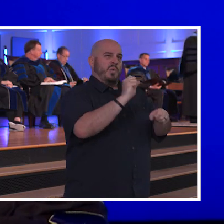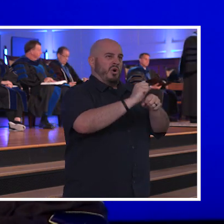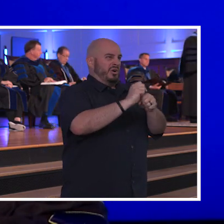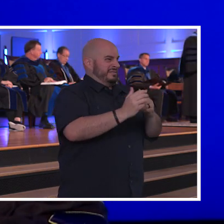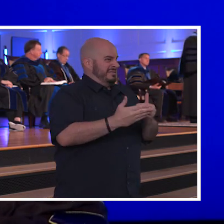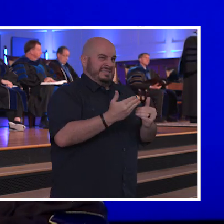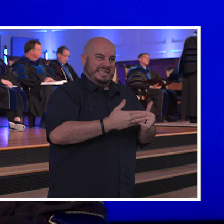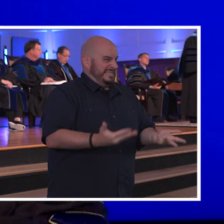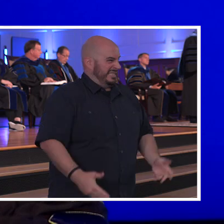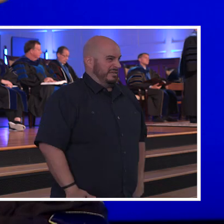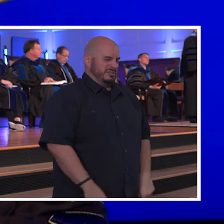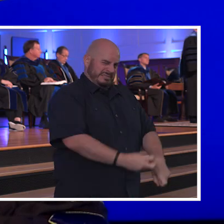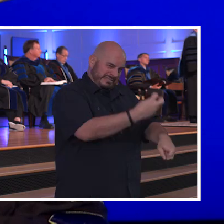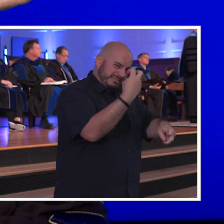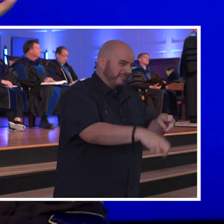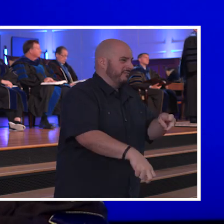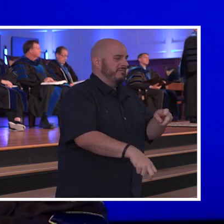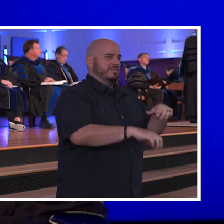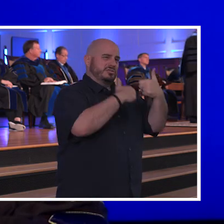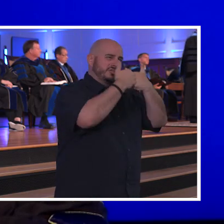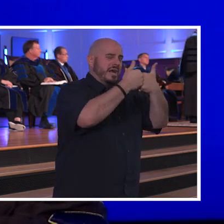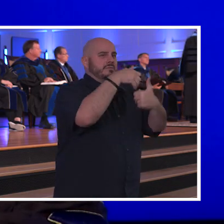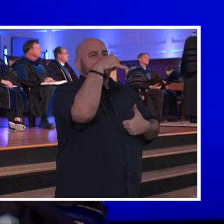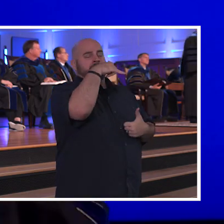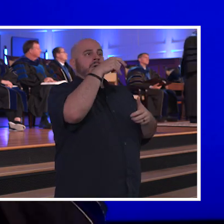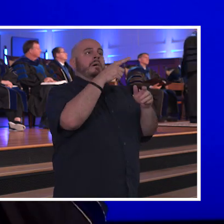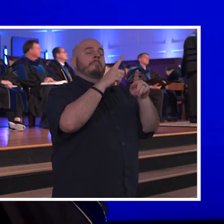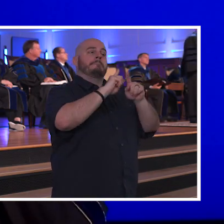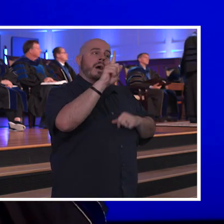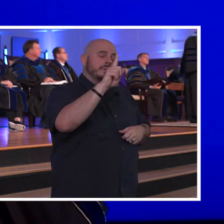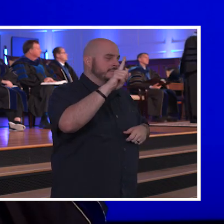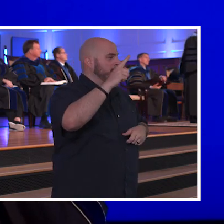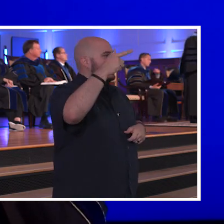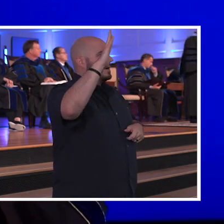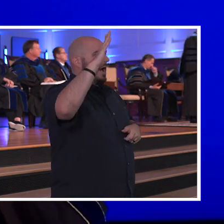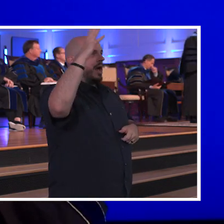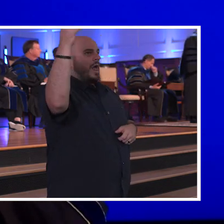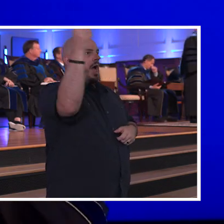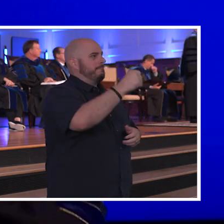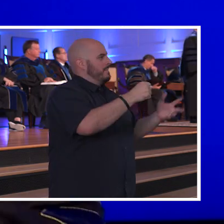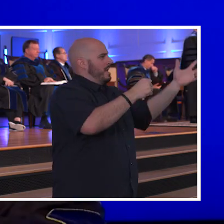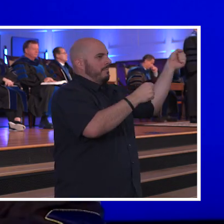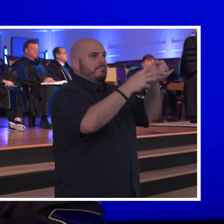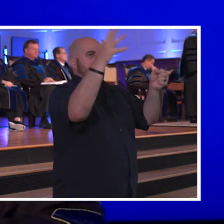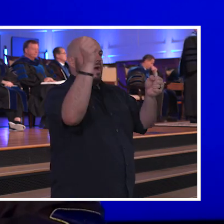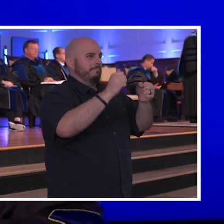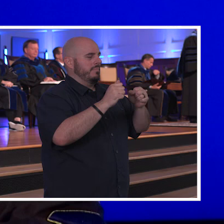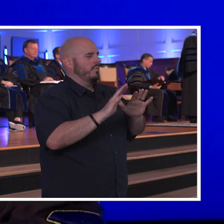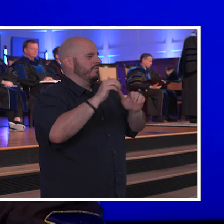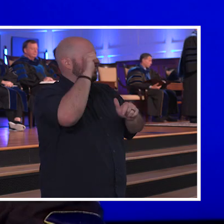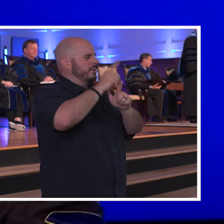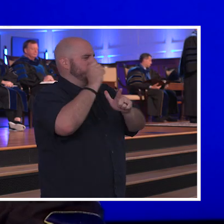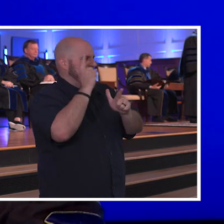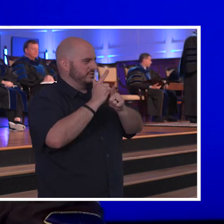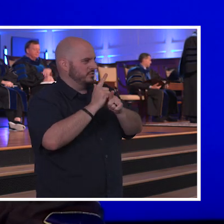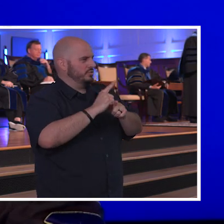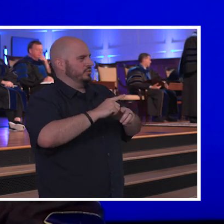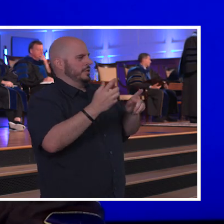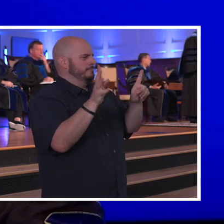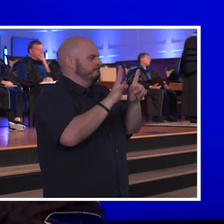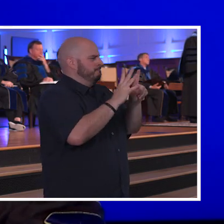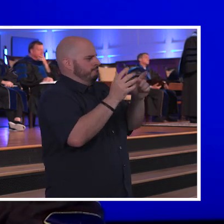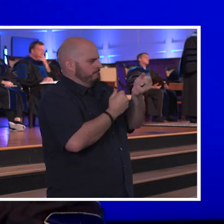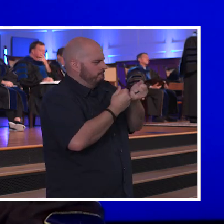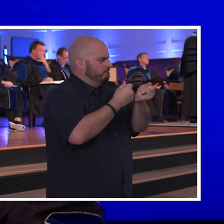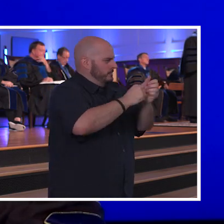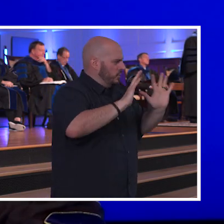and challenging, and yet God brought some wonderful brothers and sisters alongside of her to encourage her along the way. In fact, again,